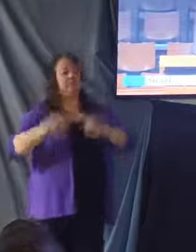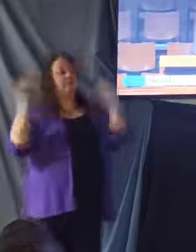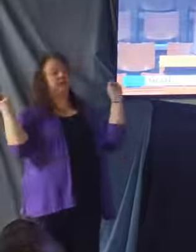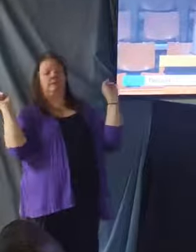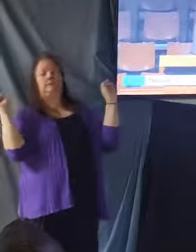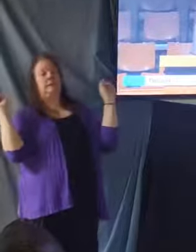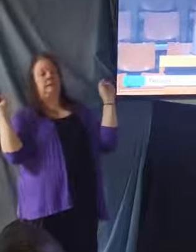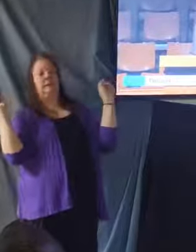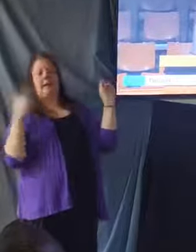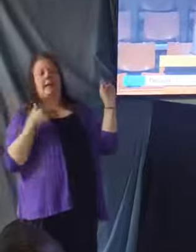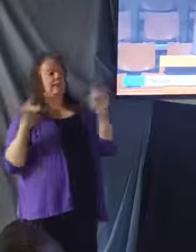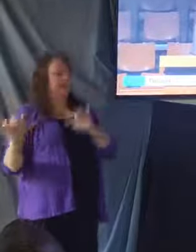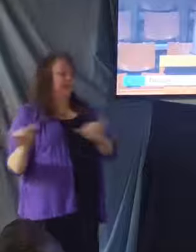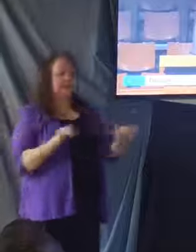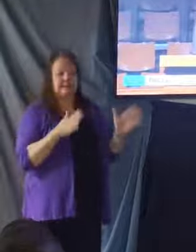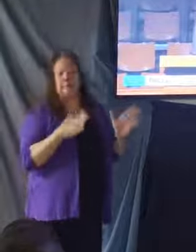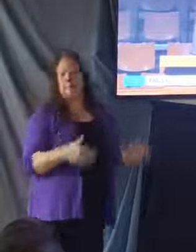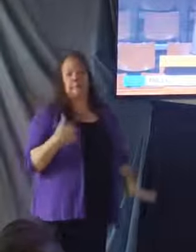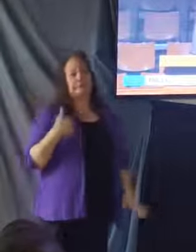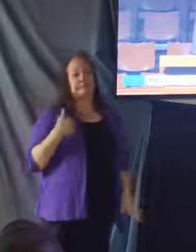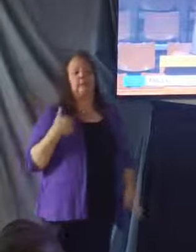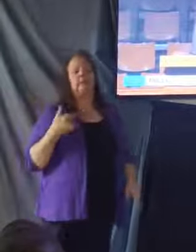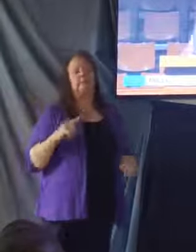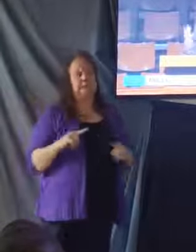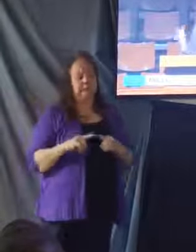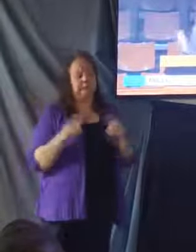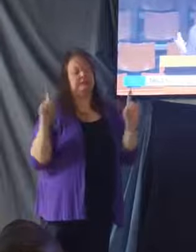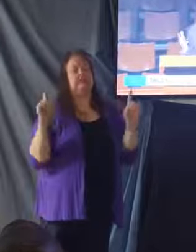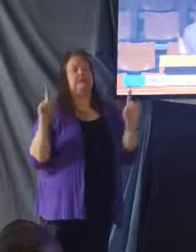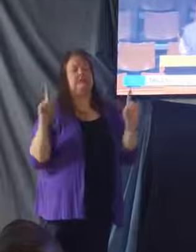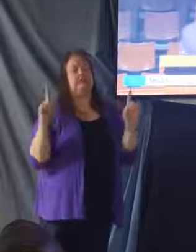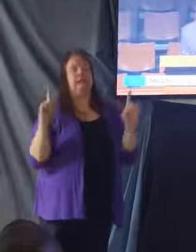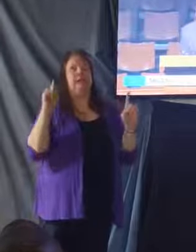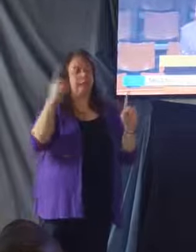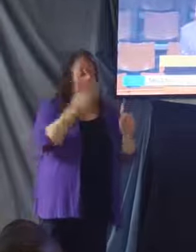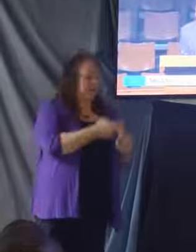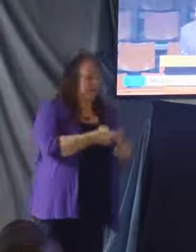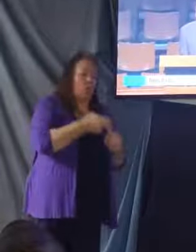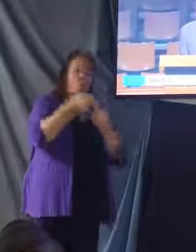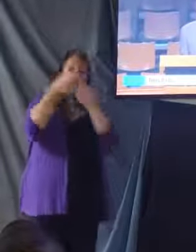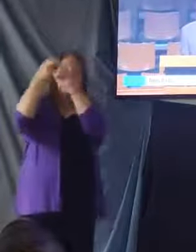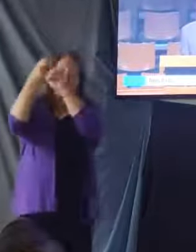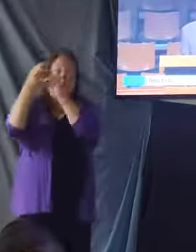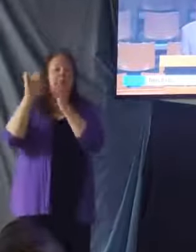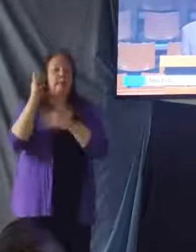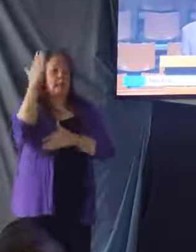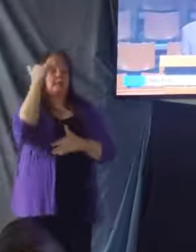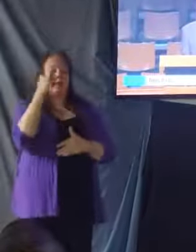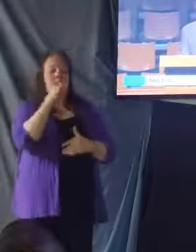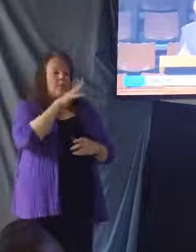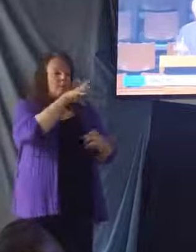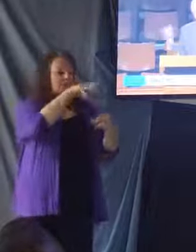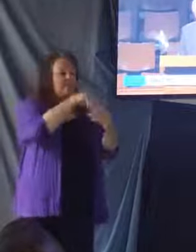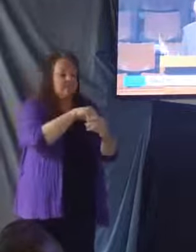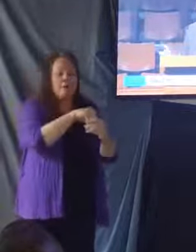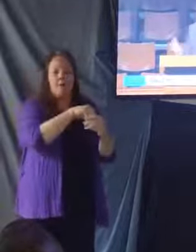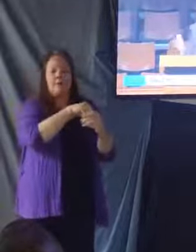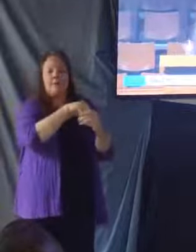We're no longer the same person. That's the only rescue. That's why we don't get involved